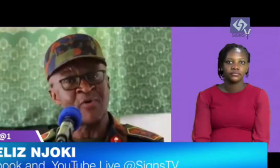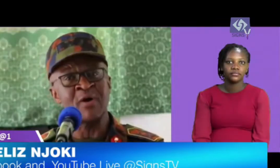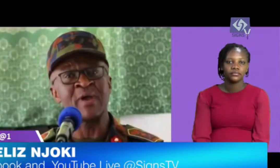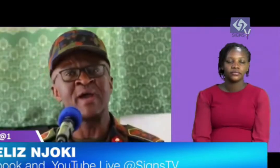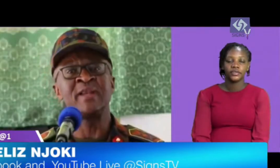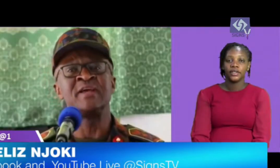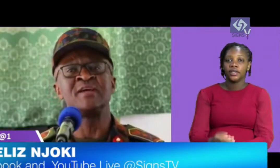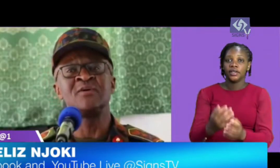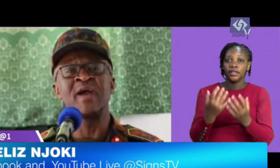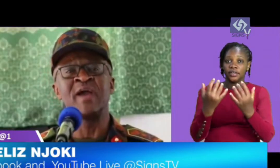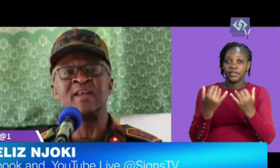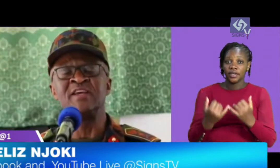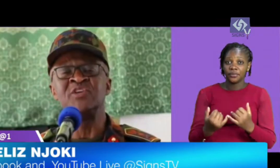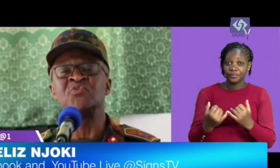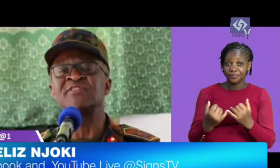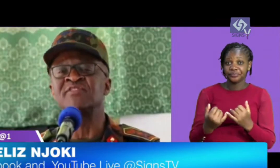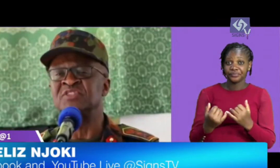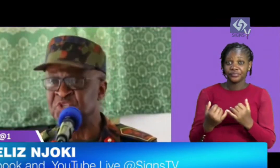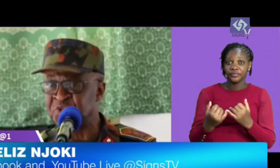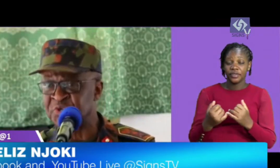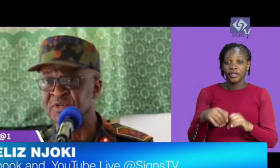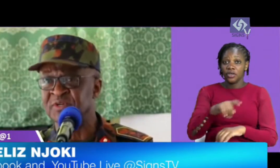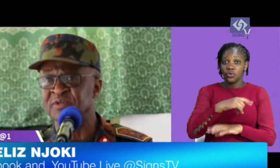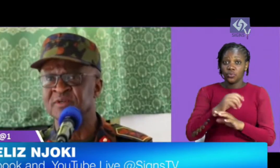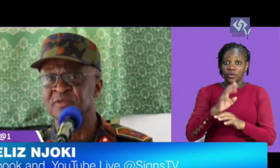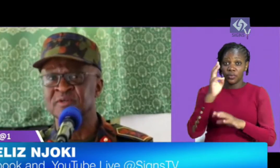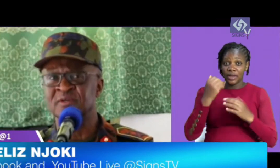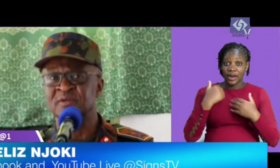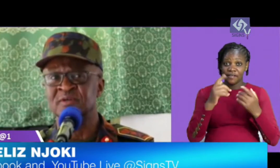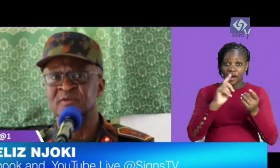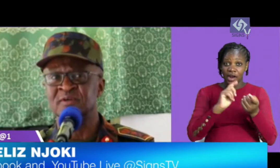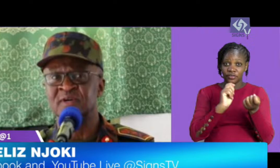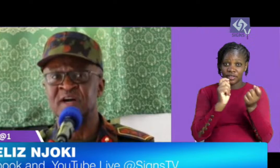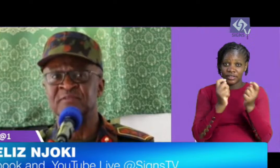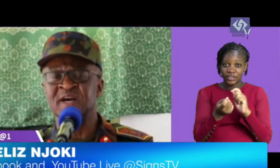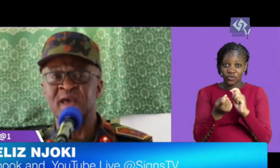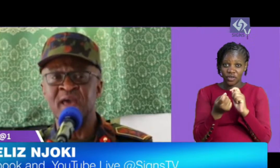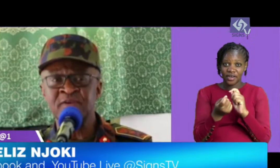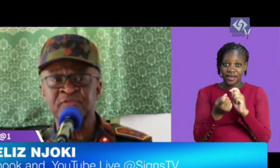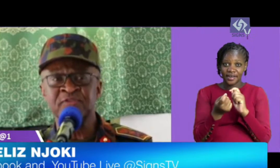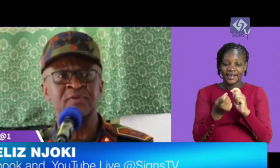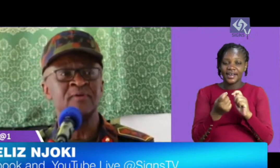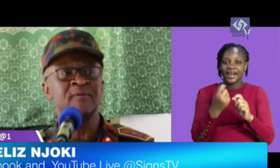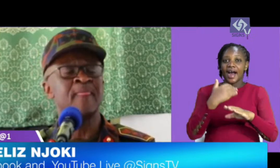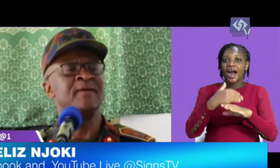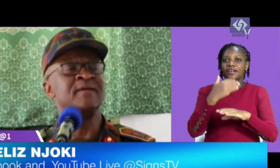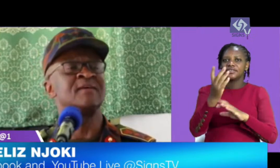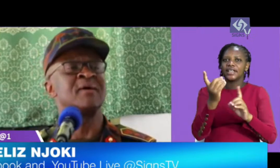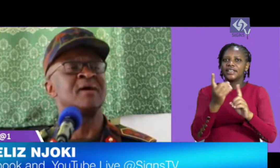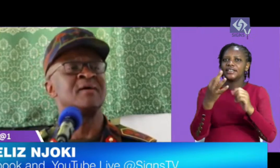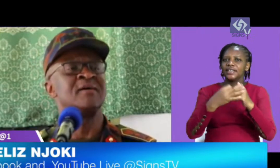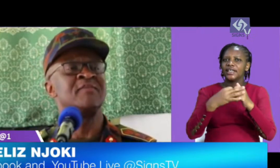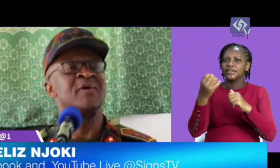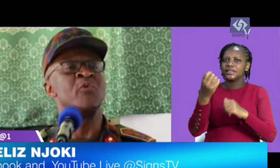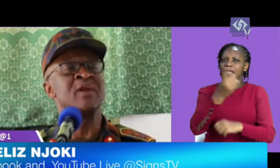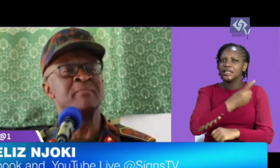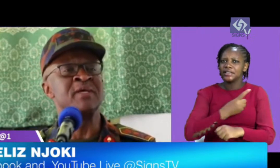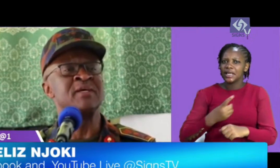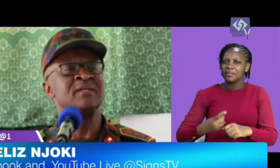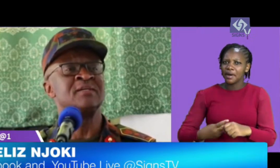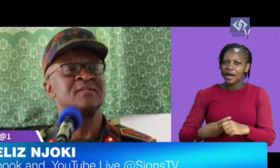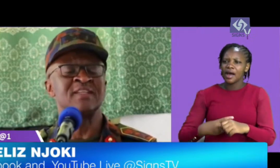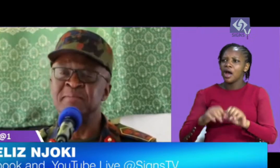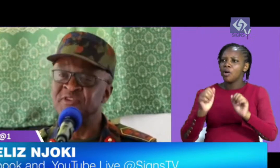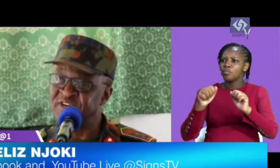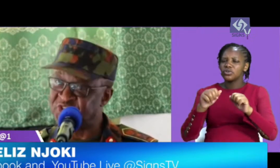Right now, where we're heading into a transition. After 8th December, there will